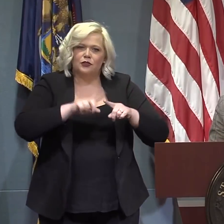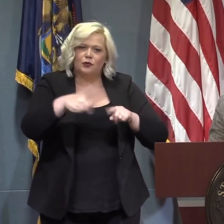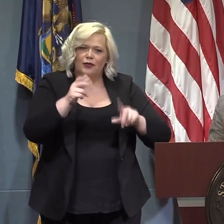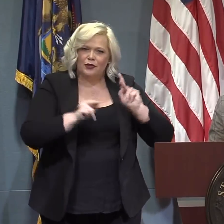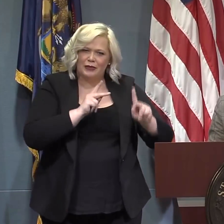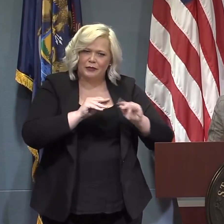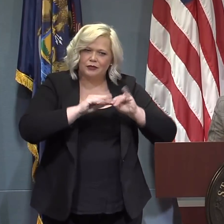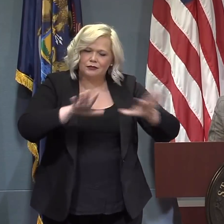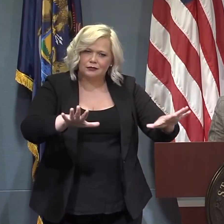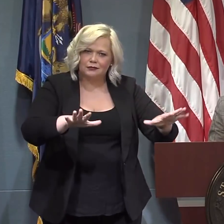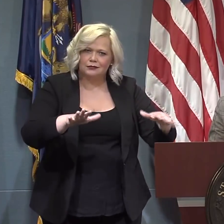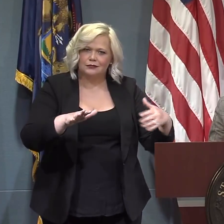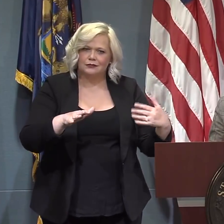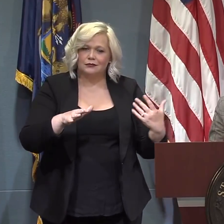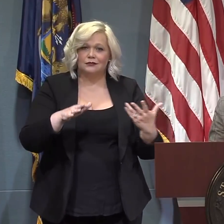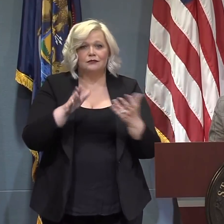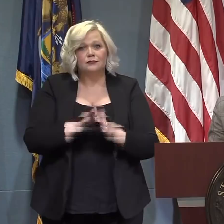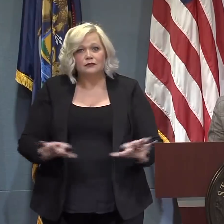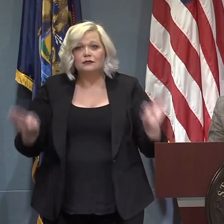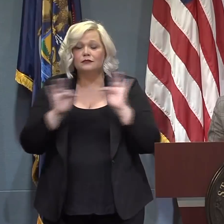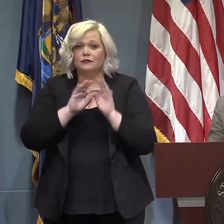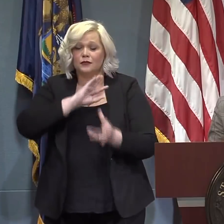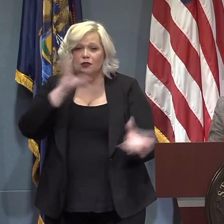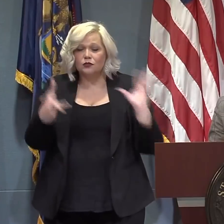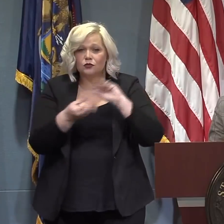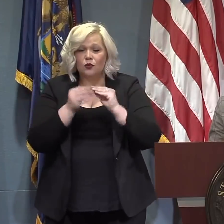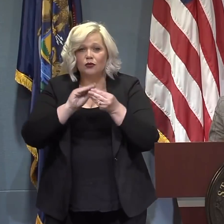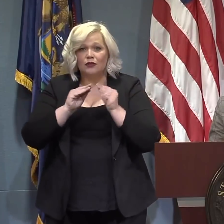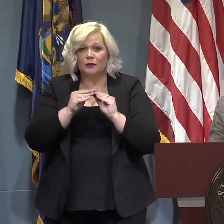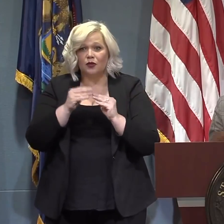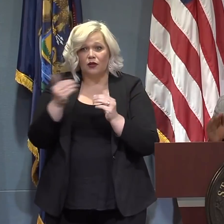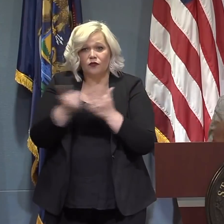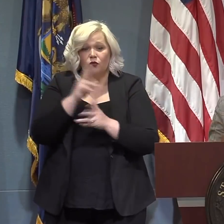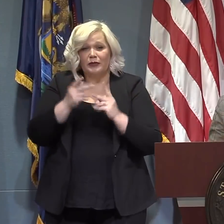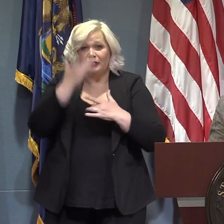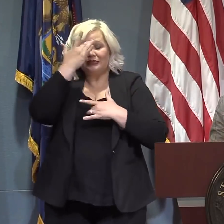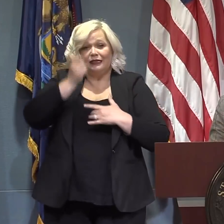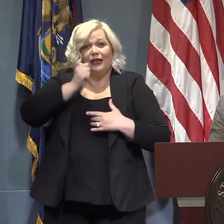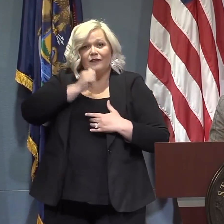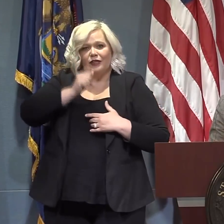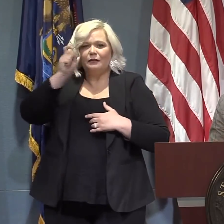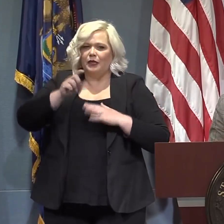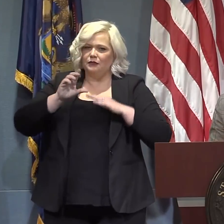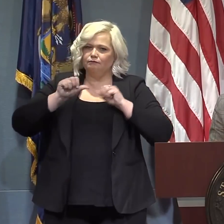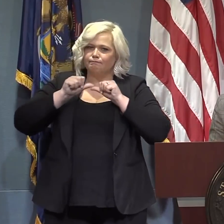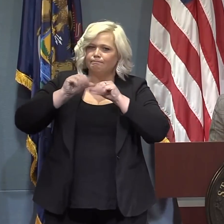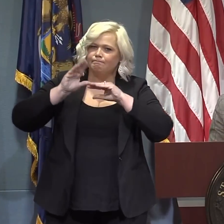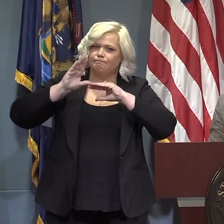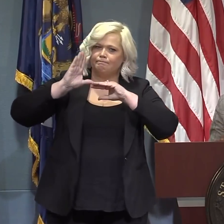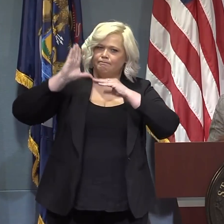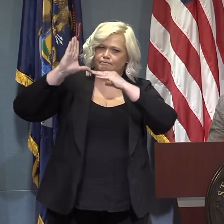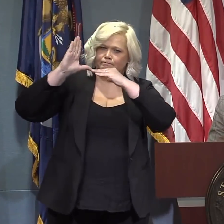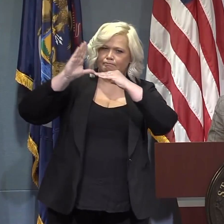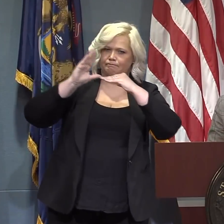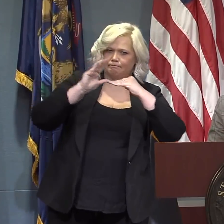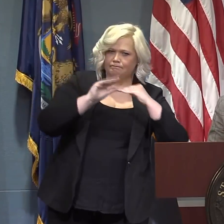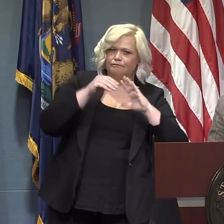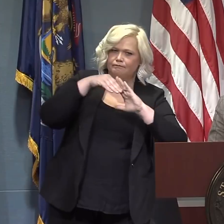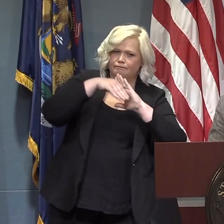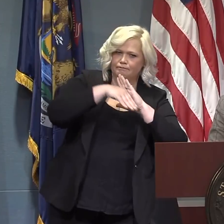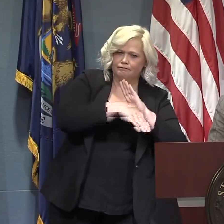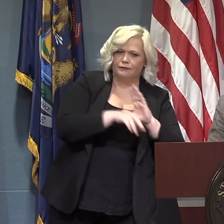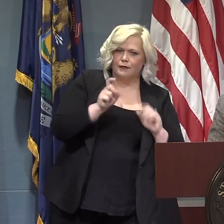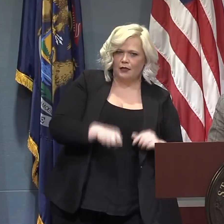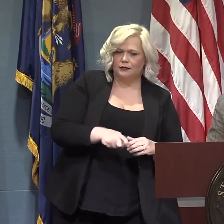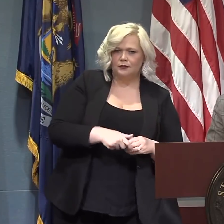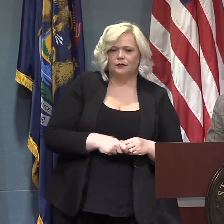mentioned. So it's important that the total number of new cases each day continues to go down. We also continue to ramp